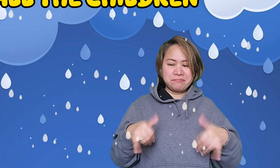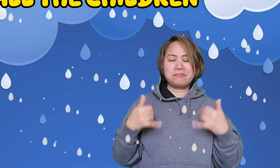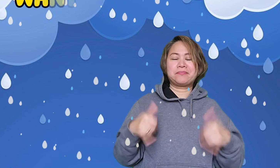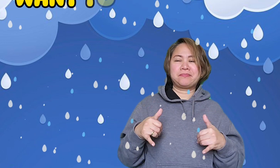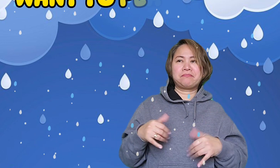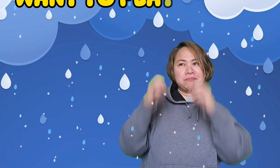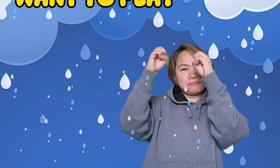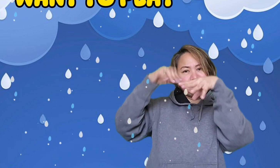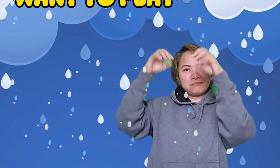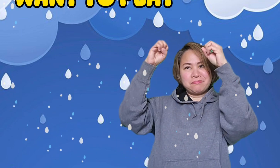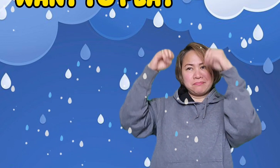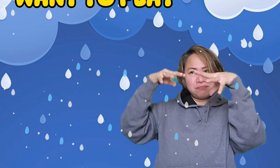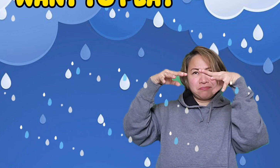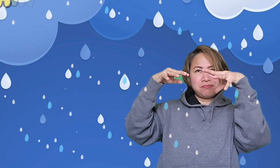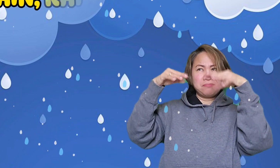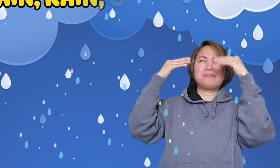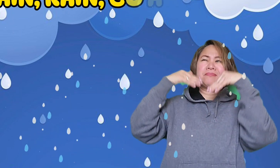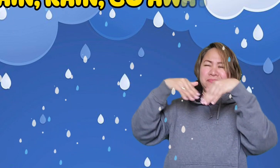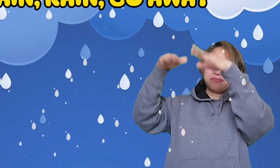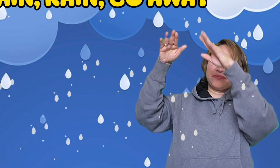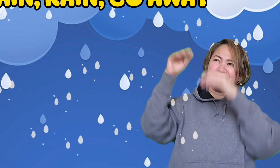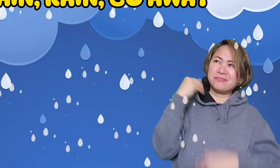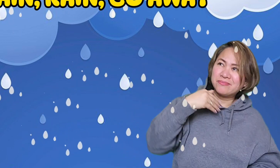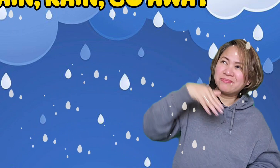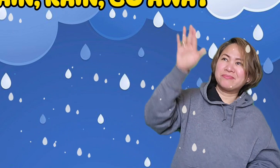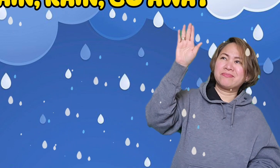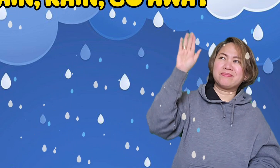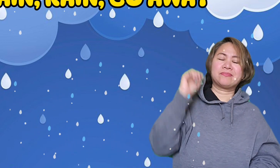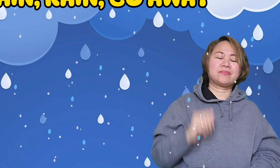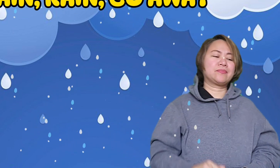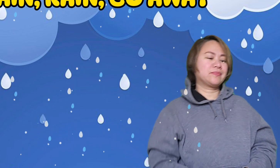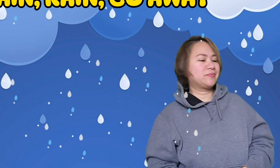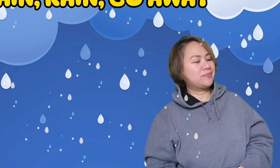to play rain rain go away